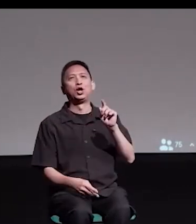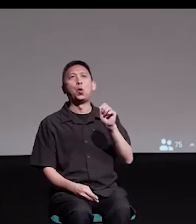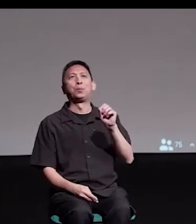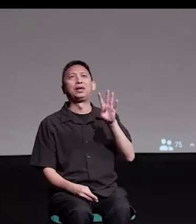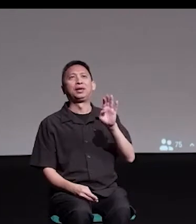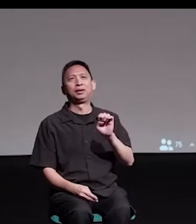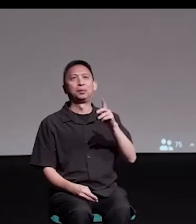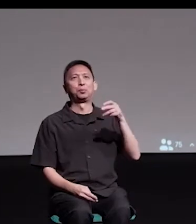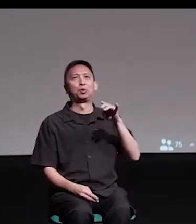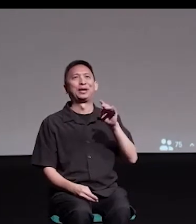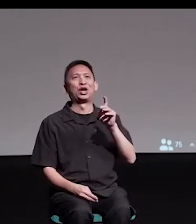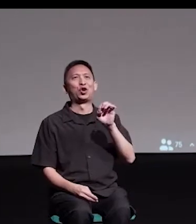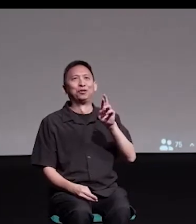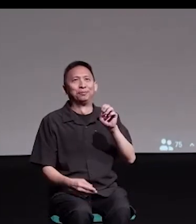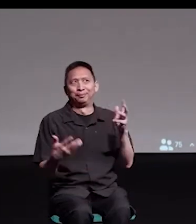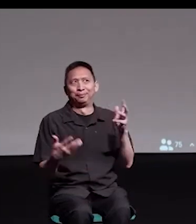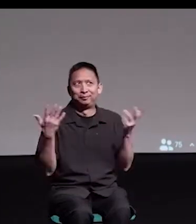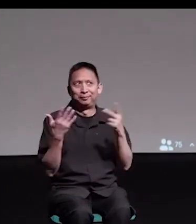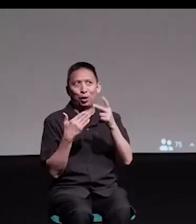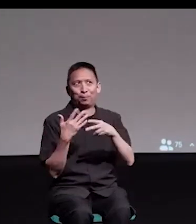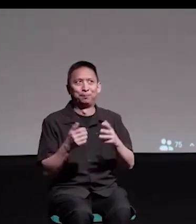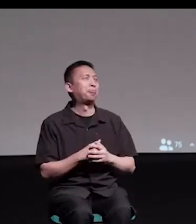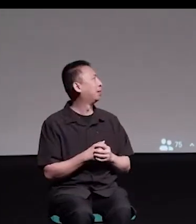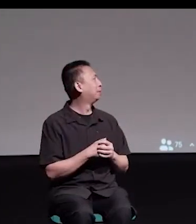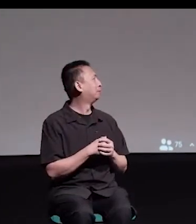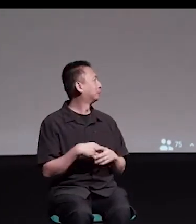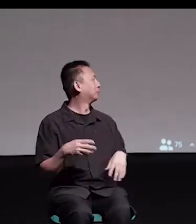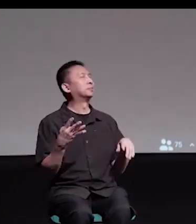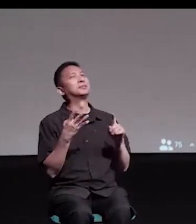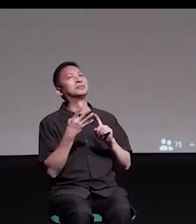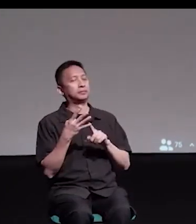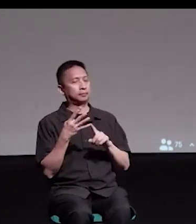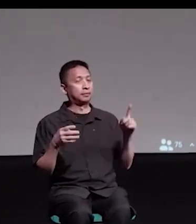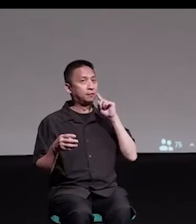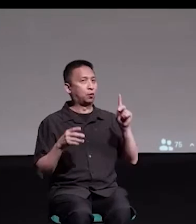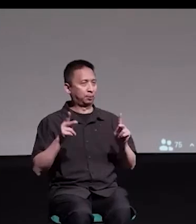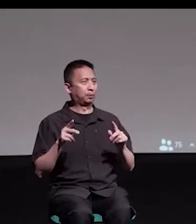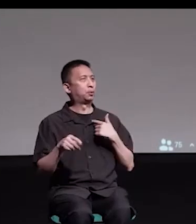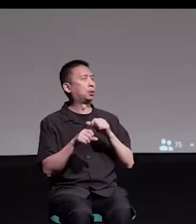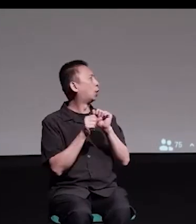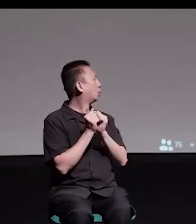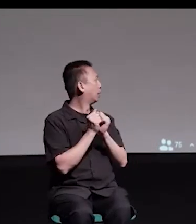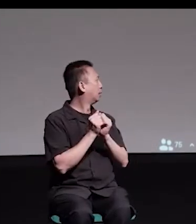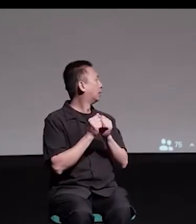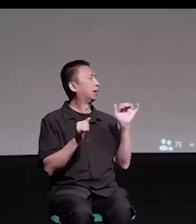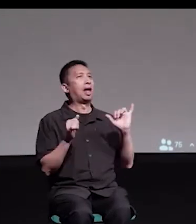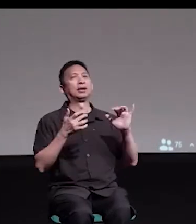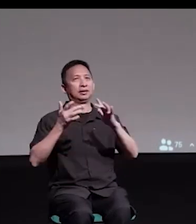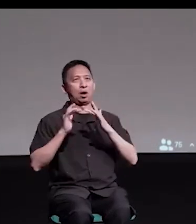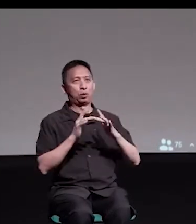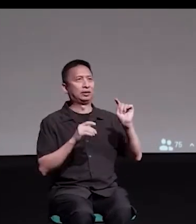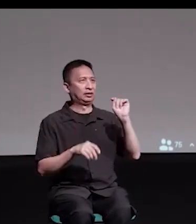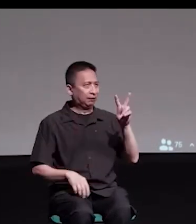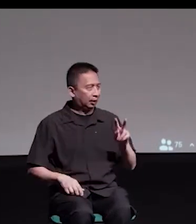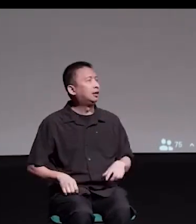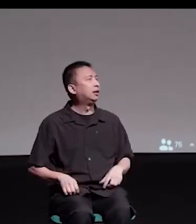So And like, tell people who work, directors or producers that work more often for television, like network televisions. This